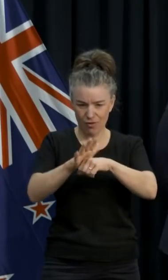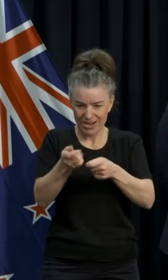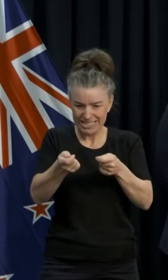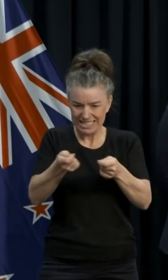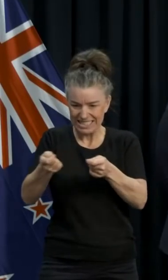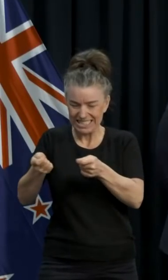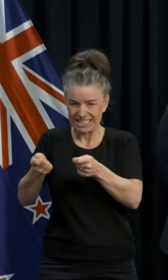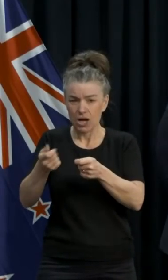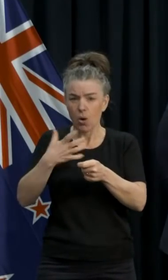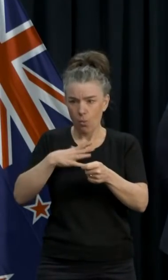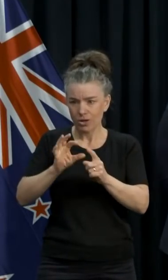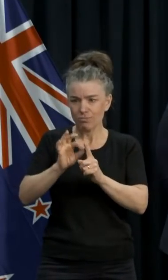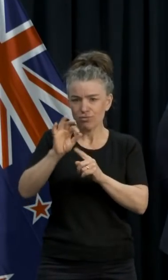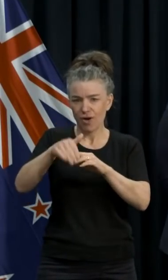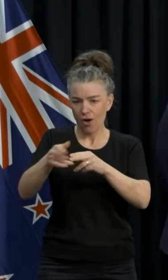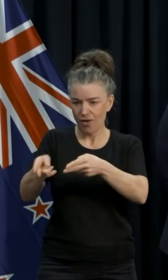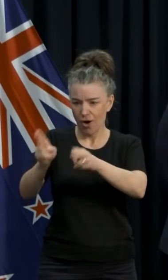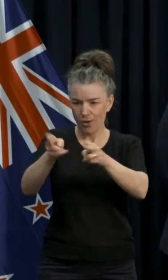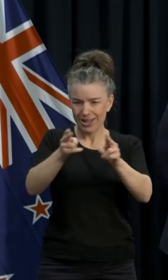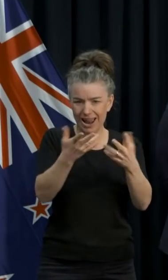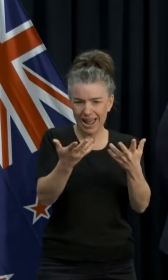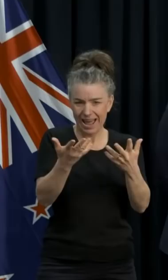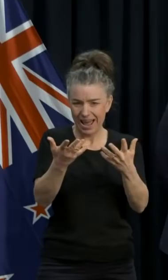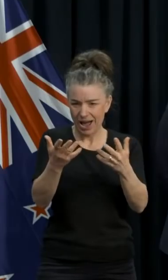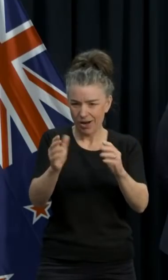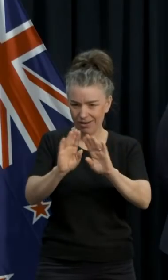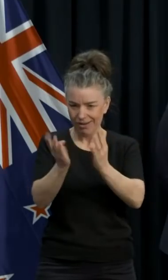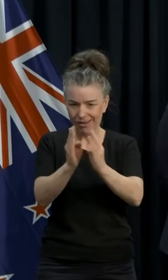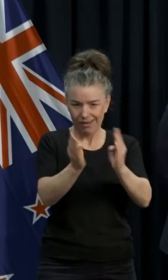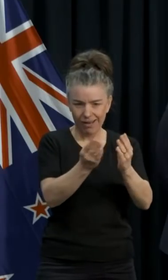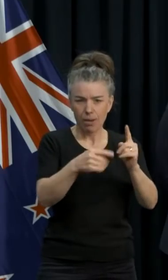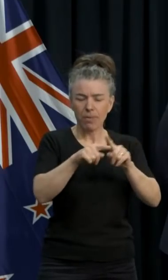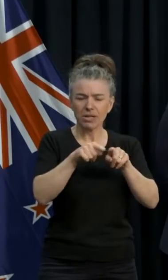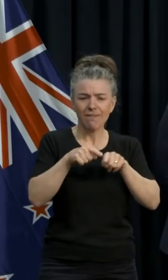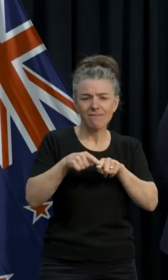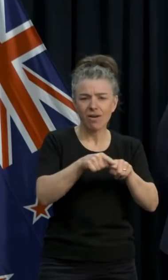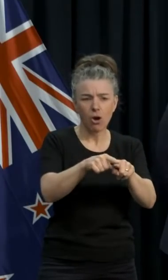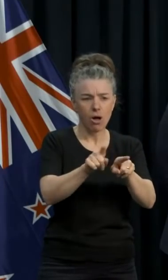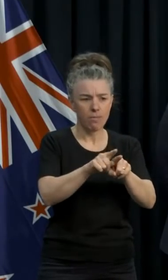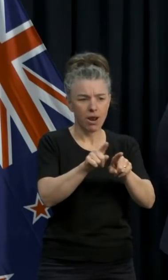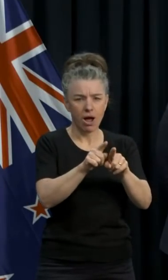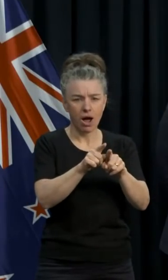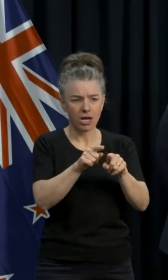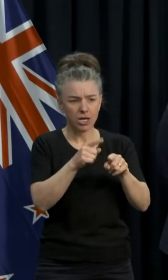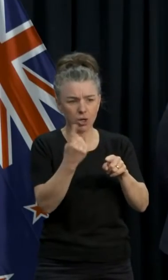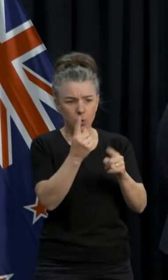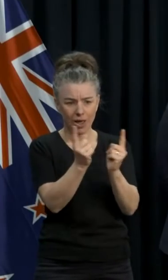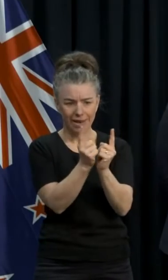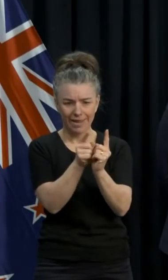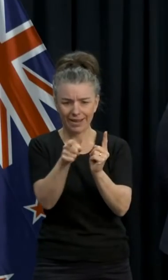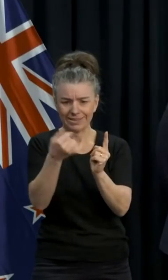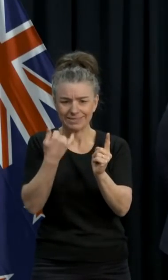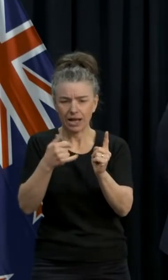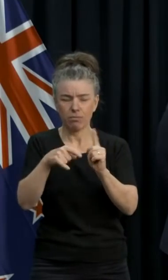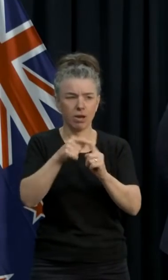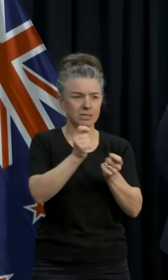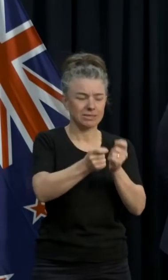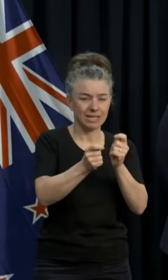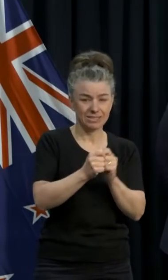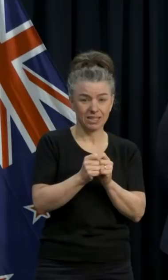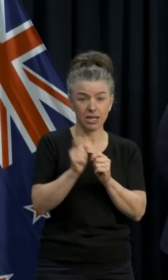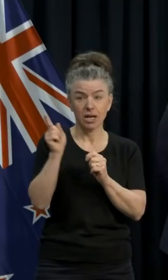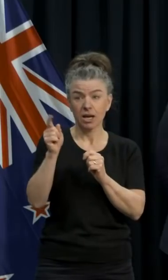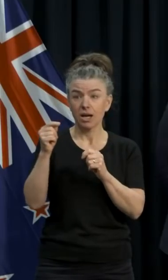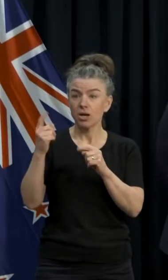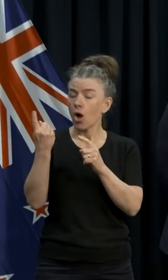both managed isolation and quarantine, but also the follow-up in terms of contact tracing and testing that they are doing, not just in Victoria, but of course now in New